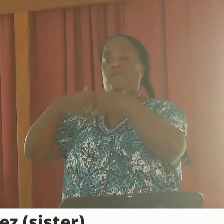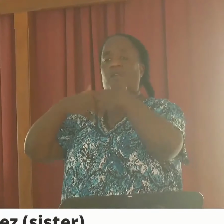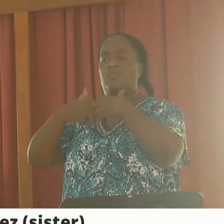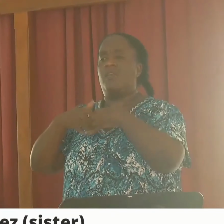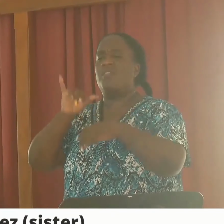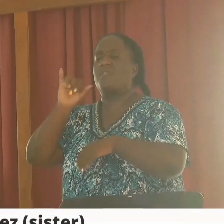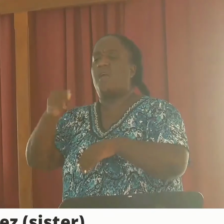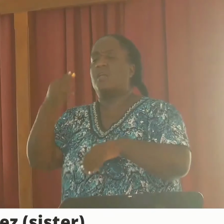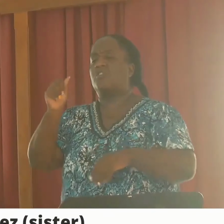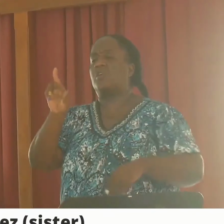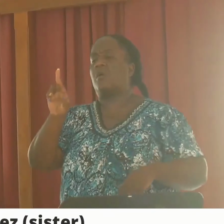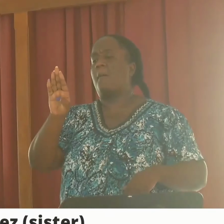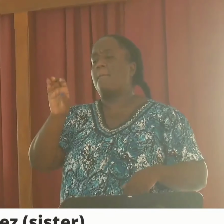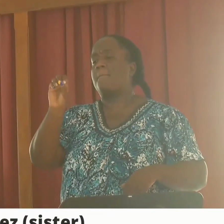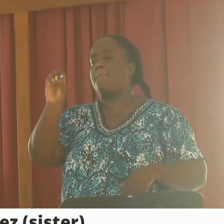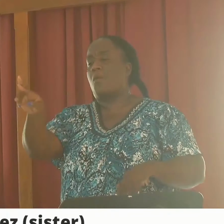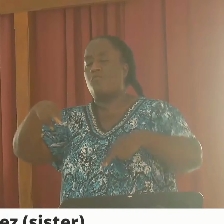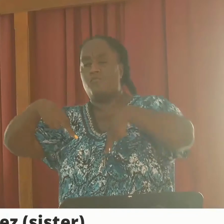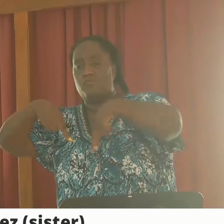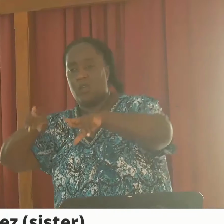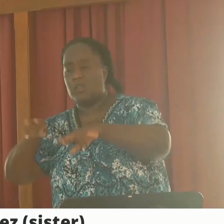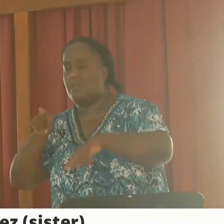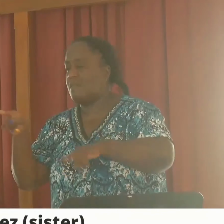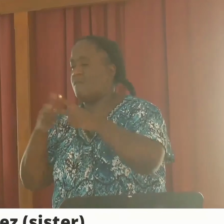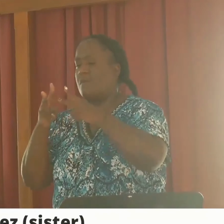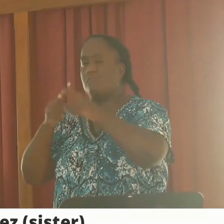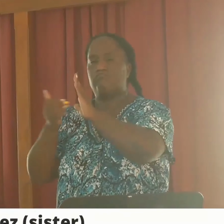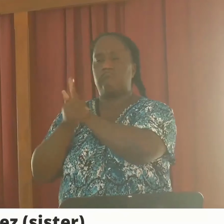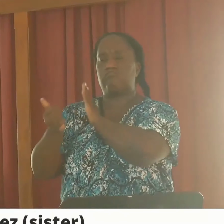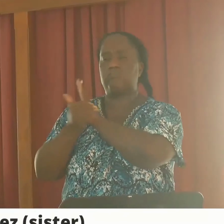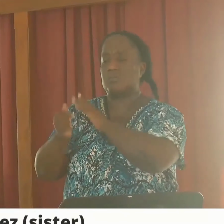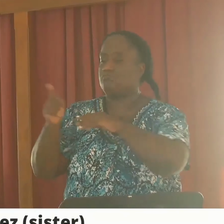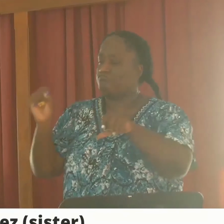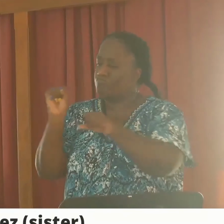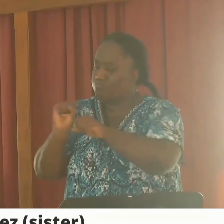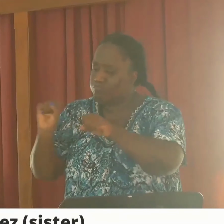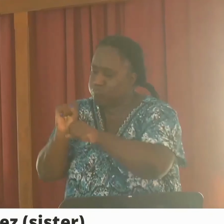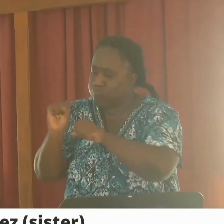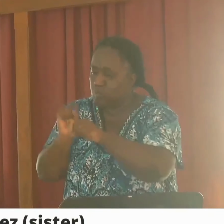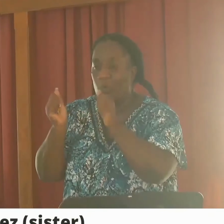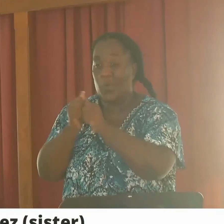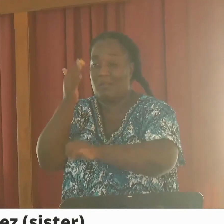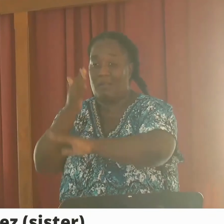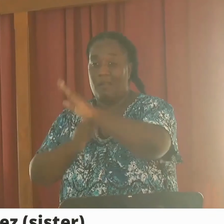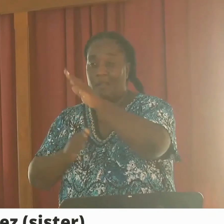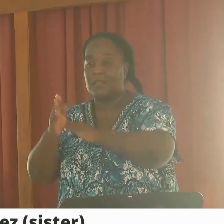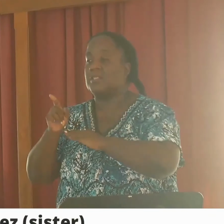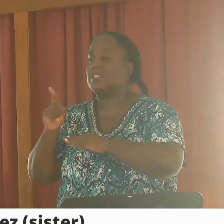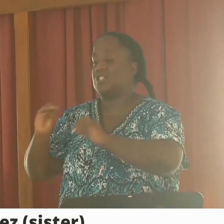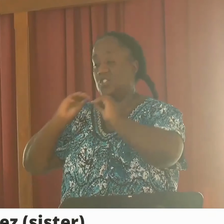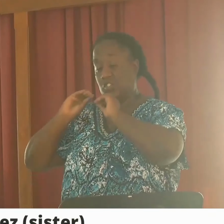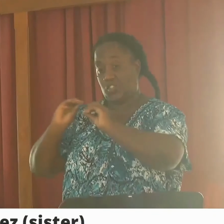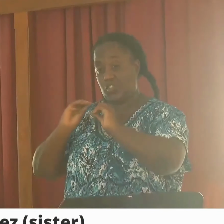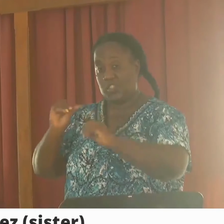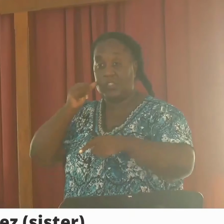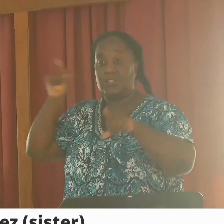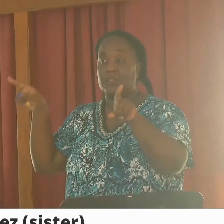Road. As a very talented person he was with his hands, he taught his sister